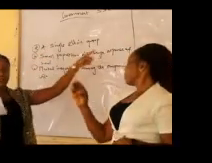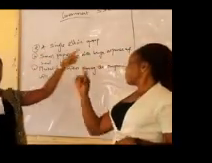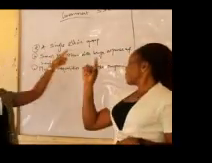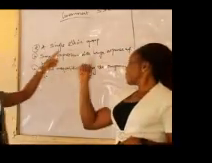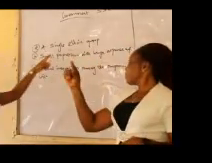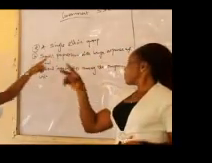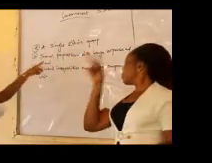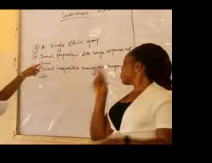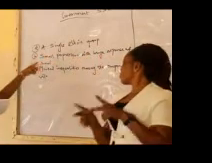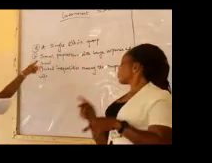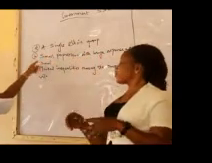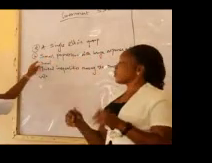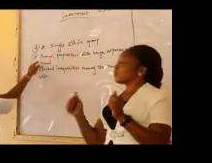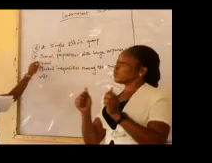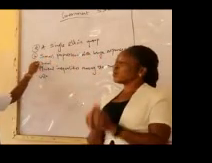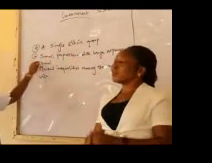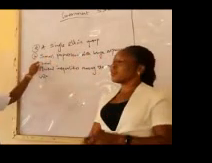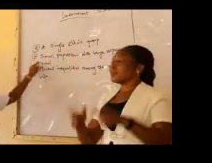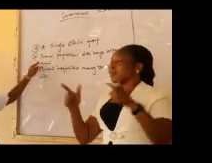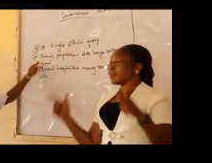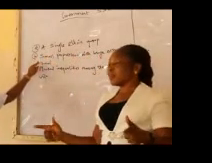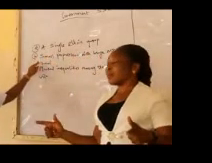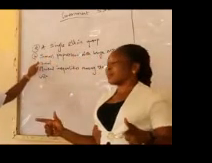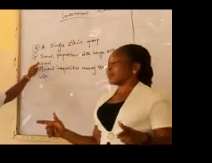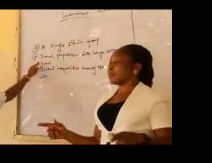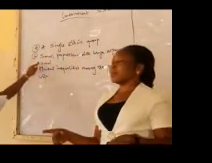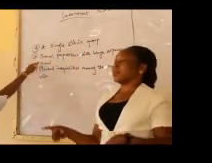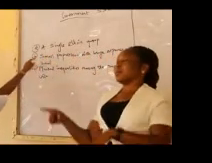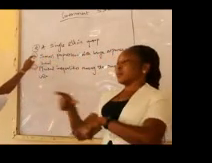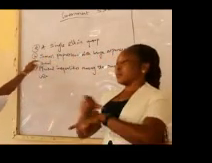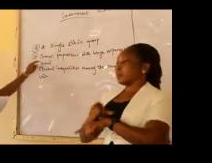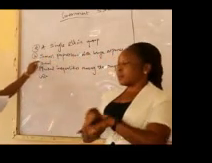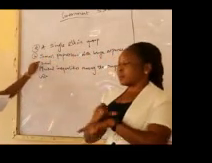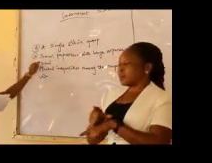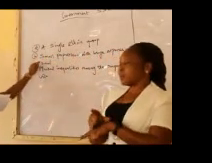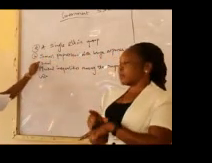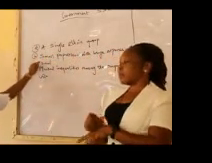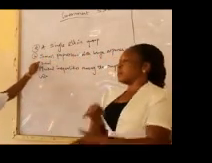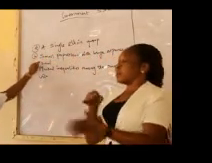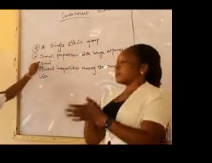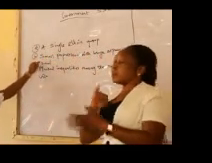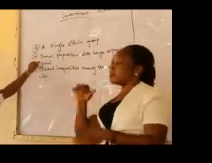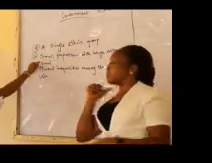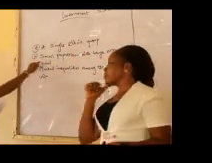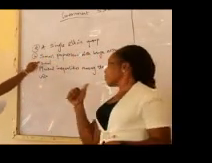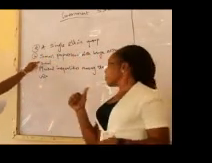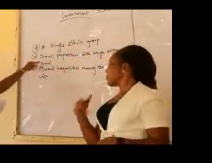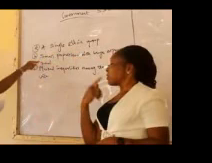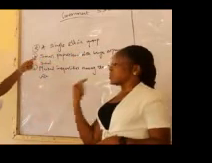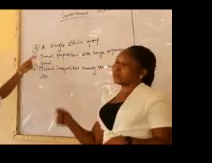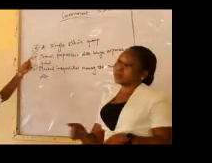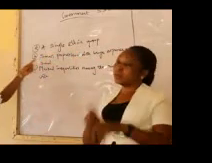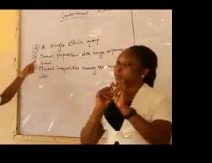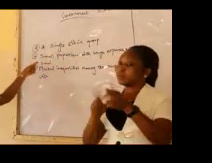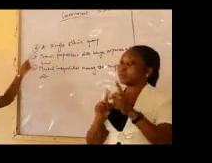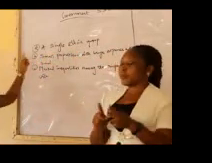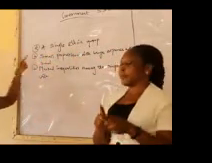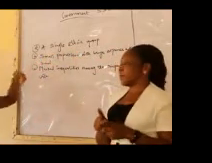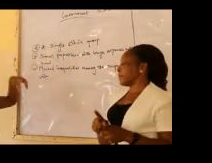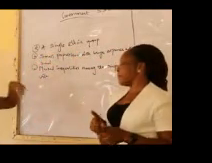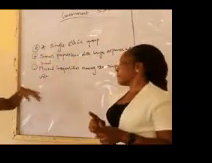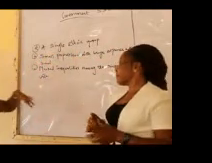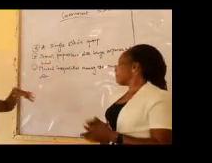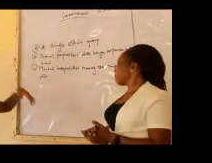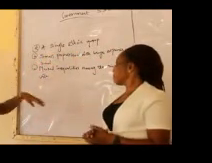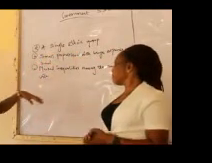large expanse of what? Land. It is not possible. A federal system of government cannot work in a country that